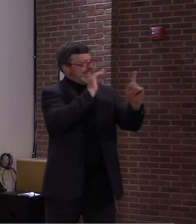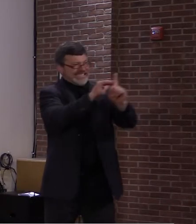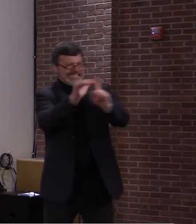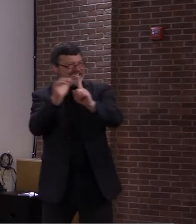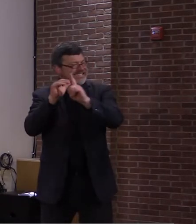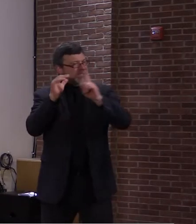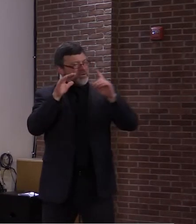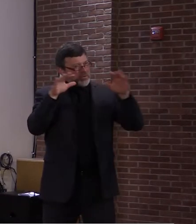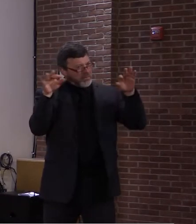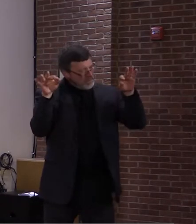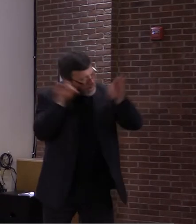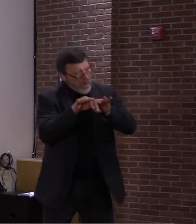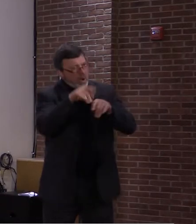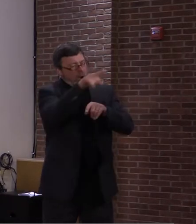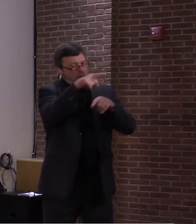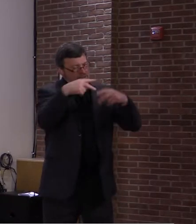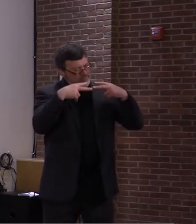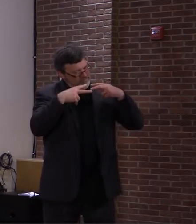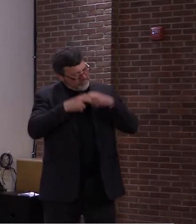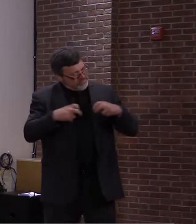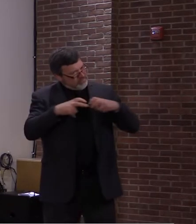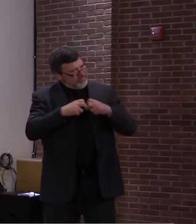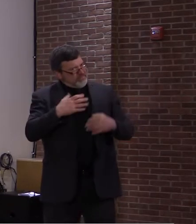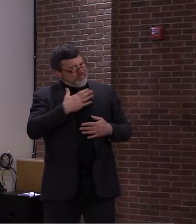current circumstances and give